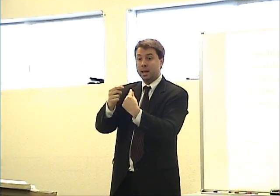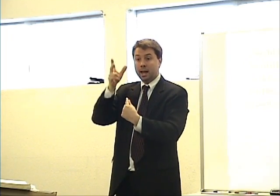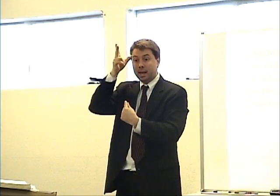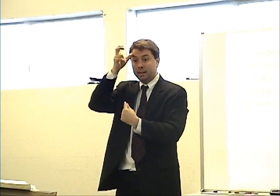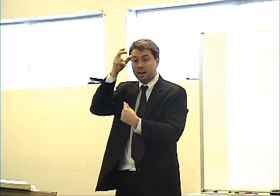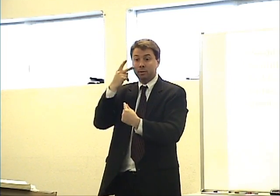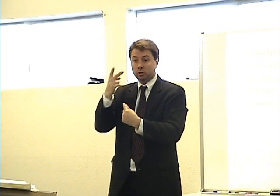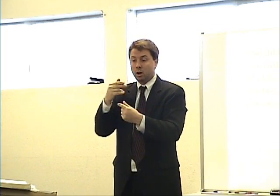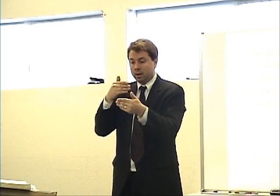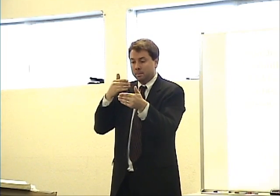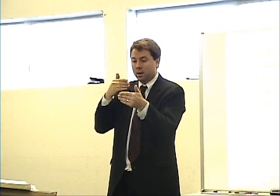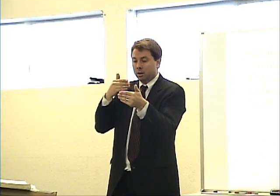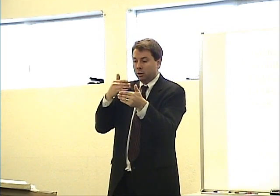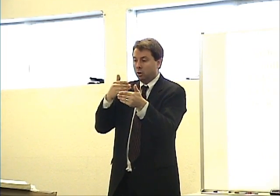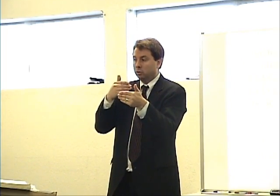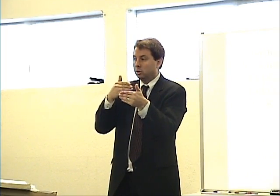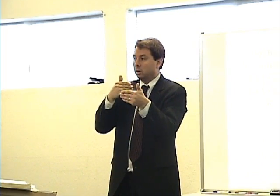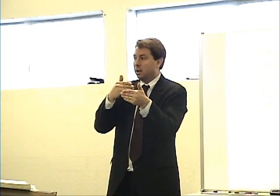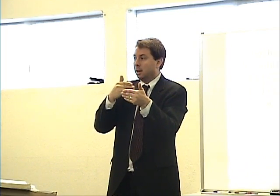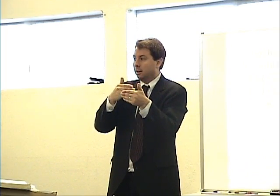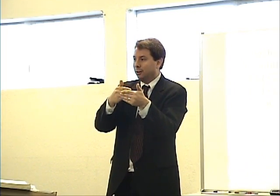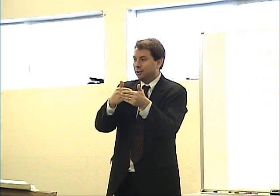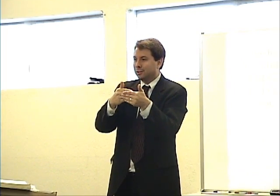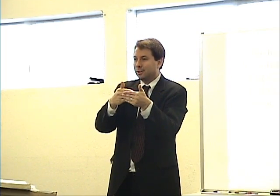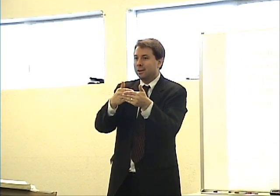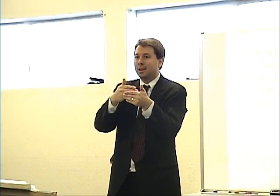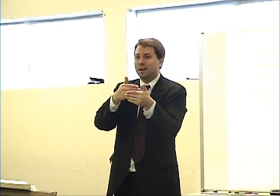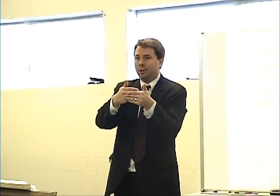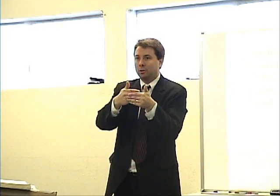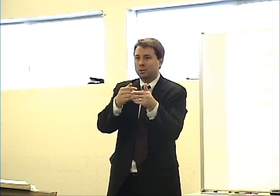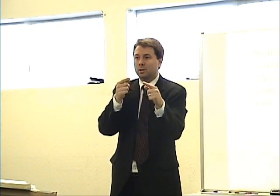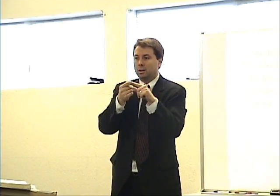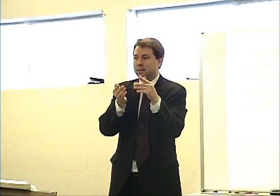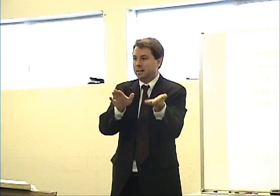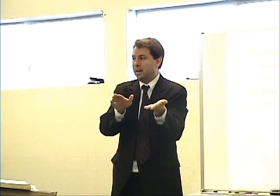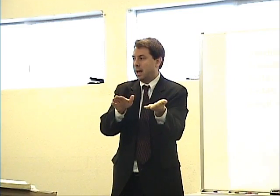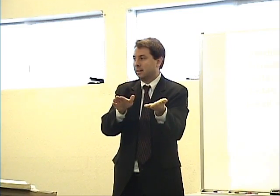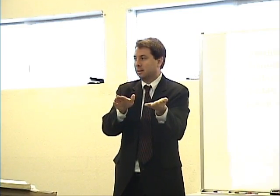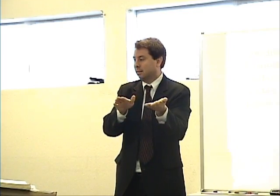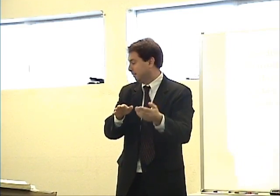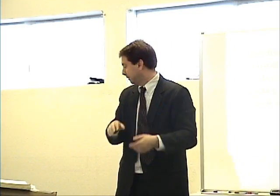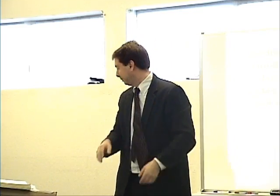and the devil saw him closer and closer and closer to death.